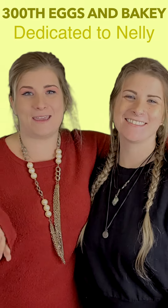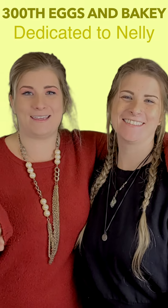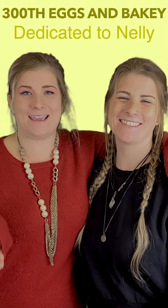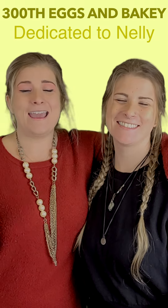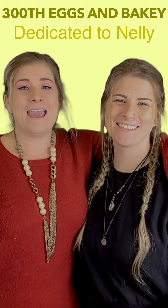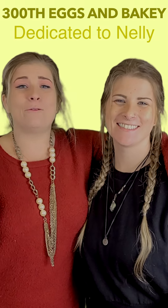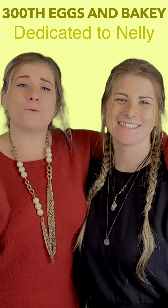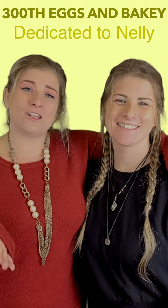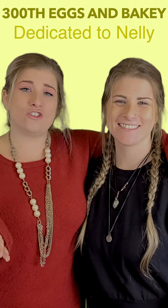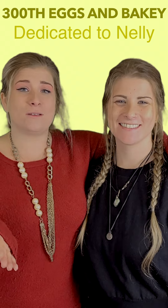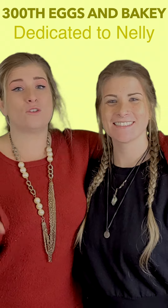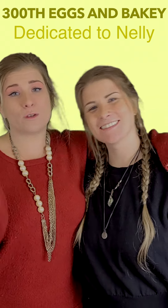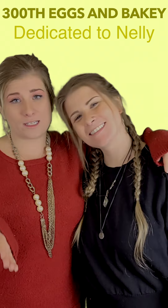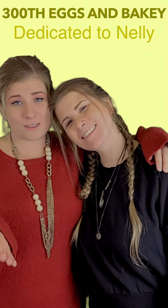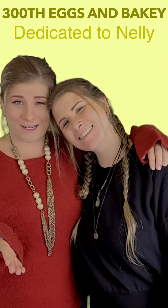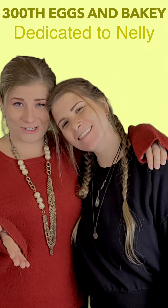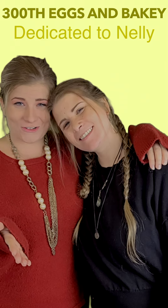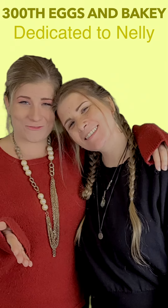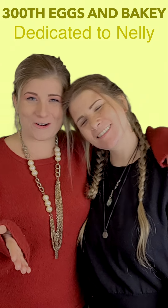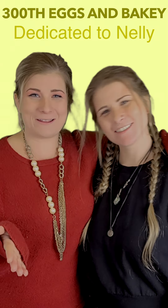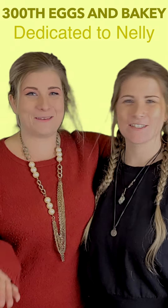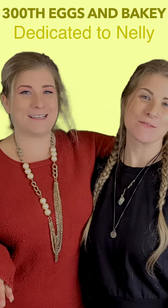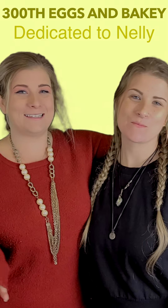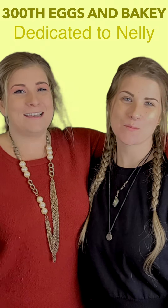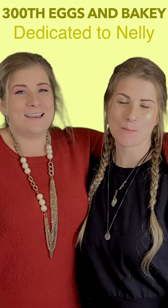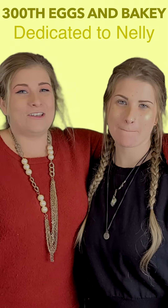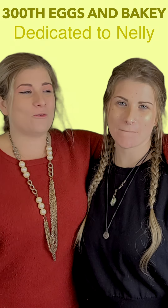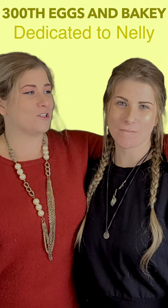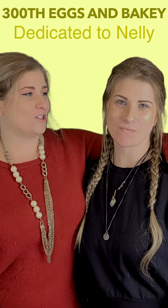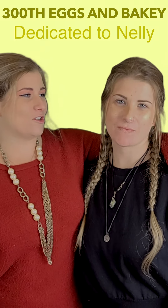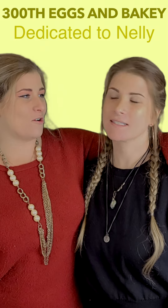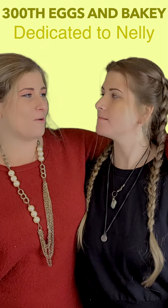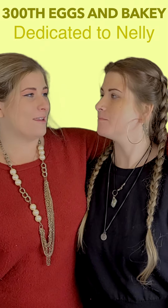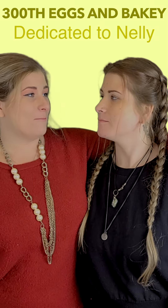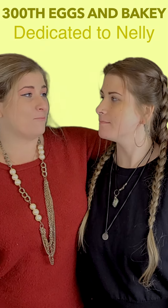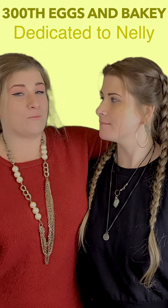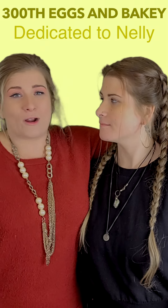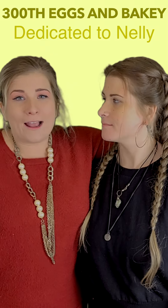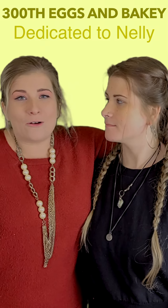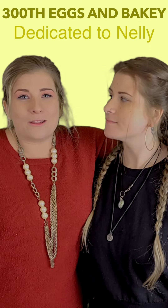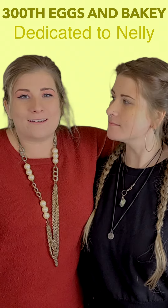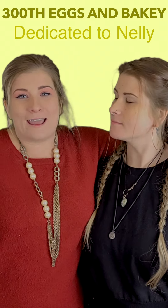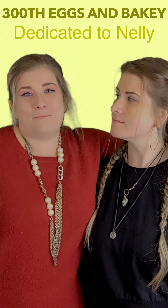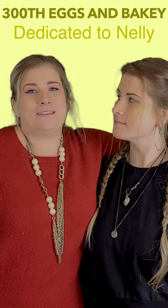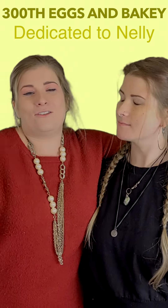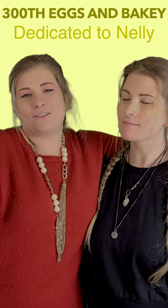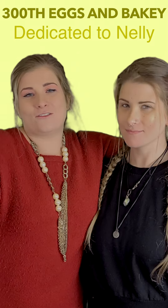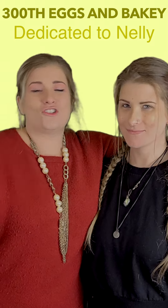Bakey. And we wanted to do something really special for it because, you know, we're just so proud and happy that you guys are on this journey